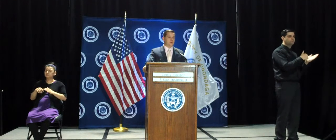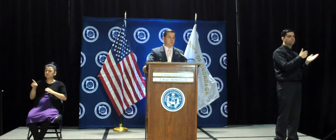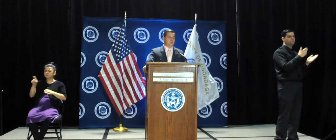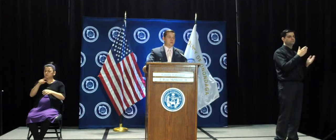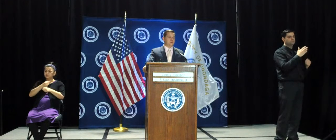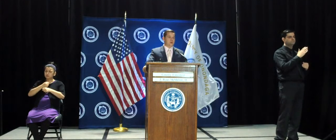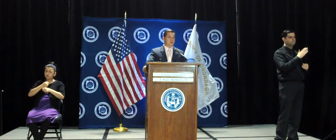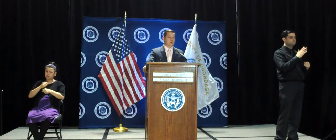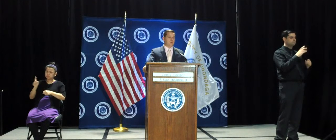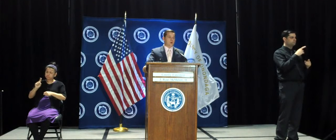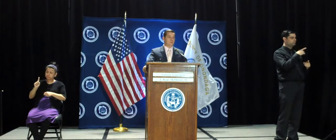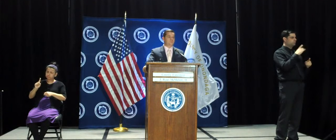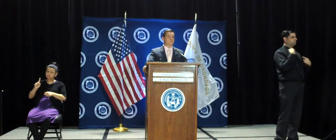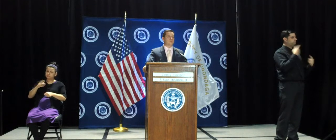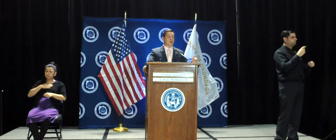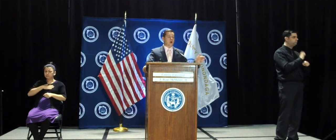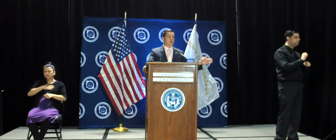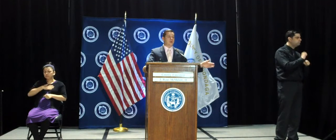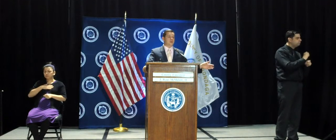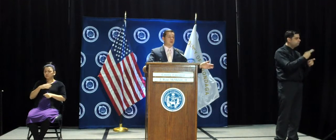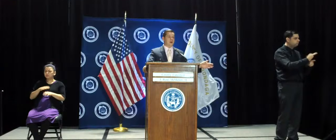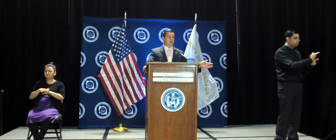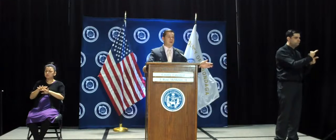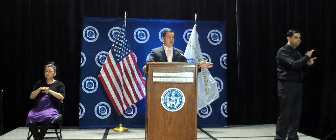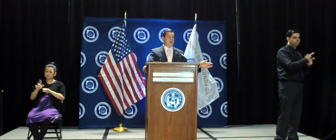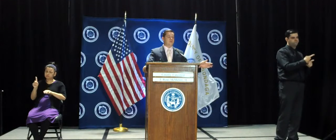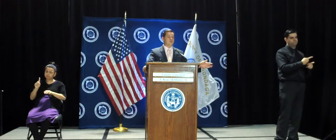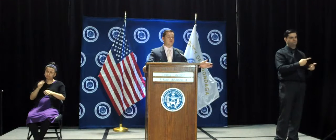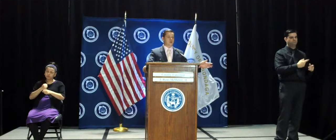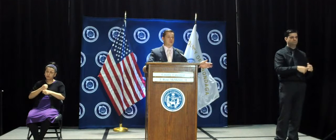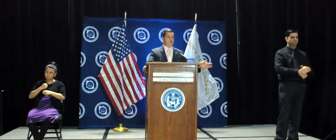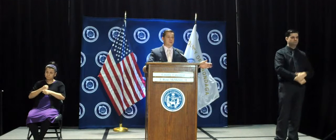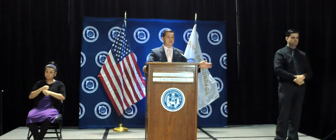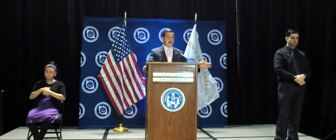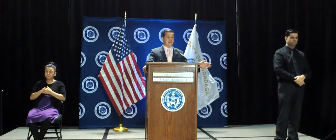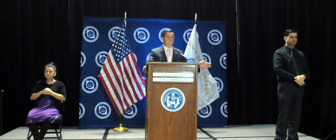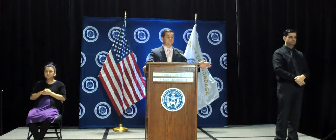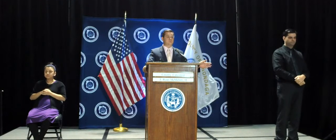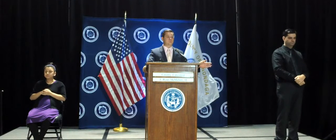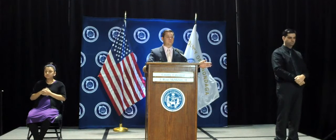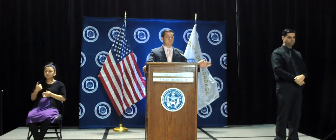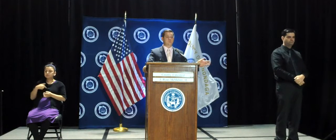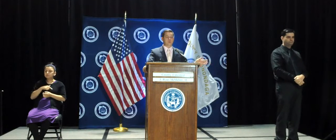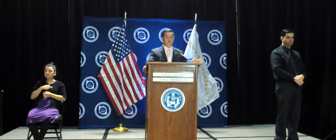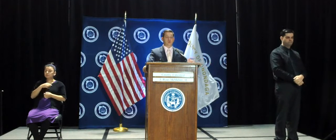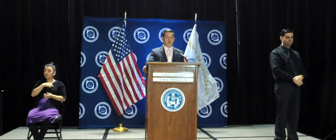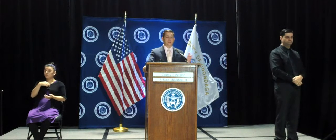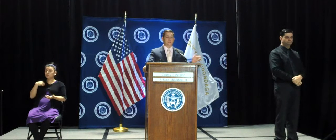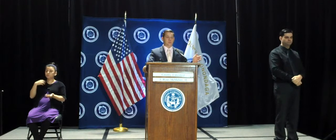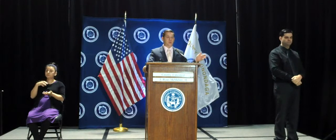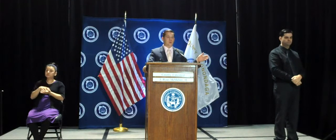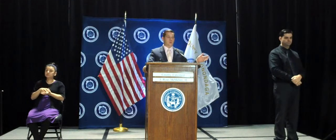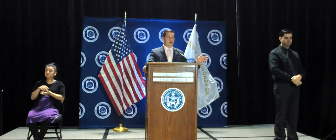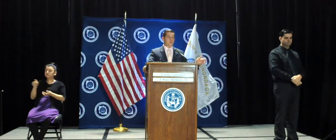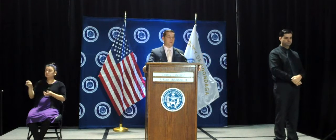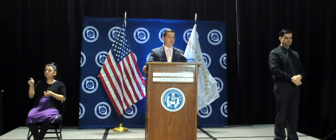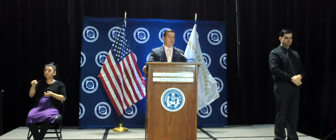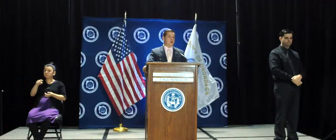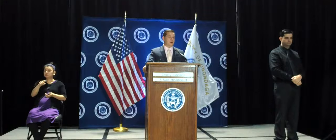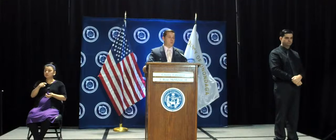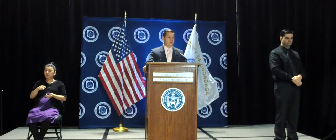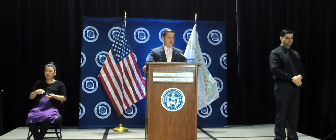the community. Because of their great work, our infrastructure is not being strained to the point